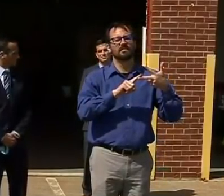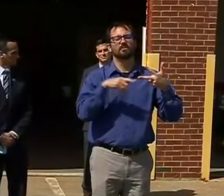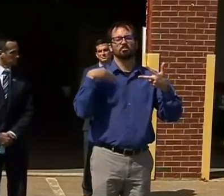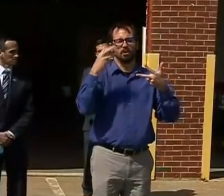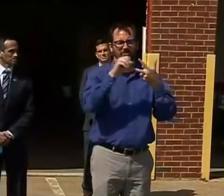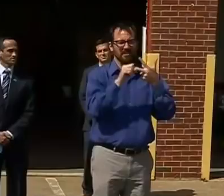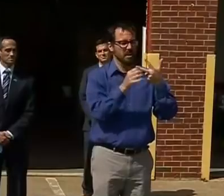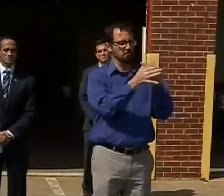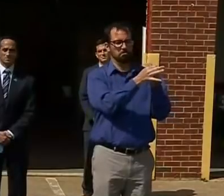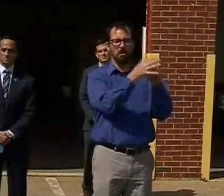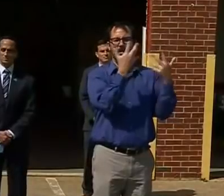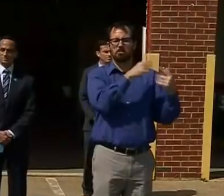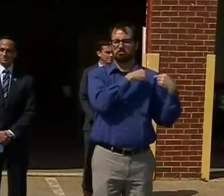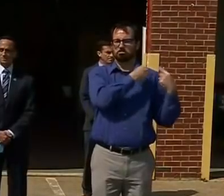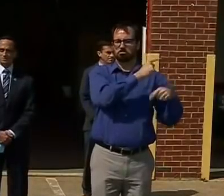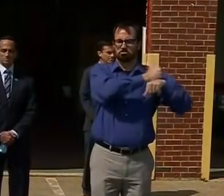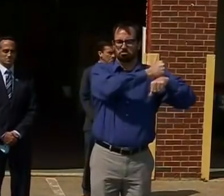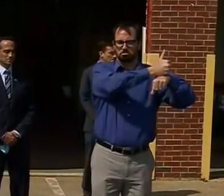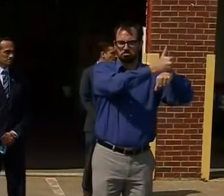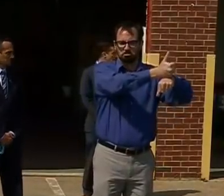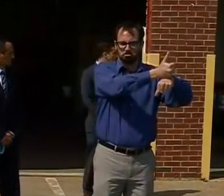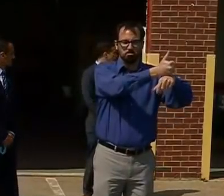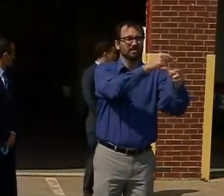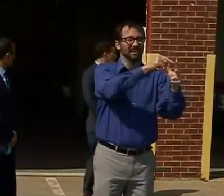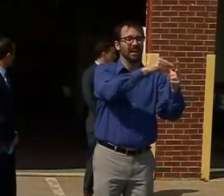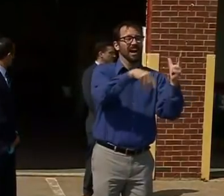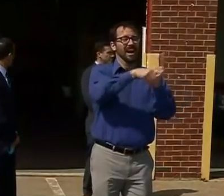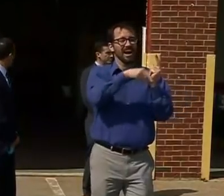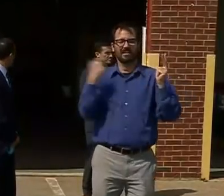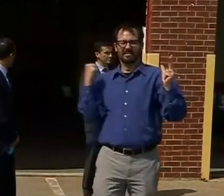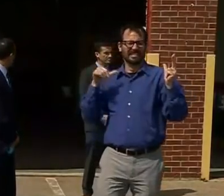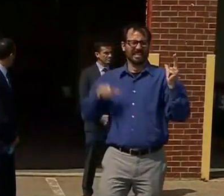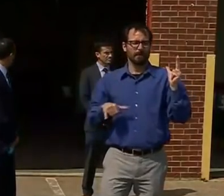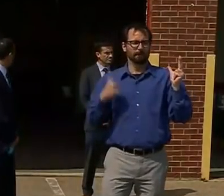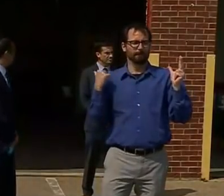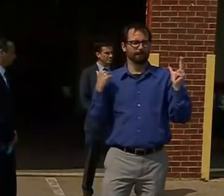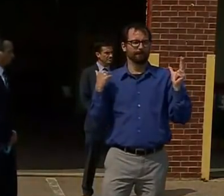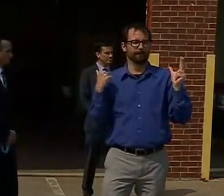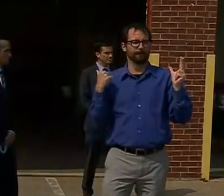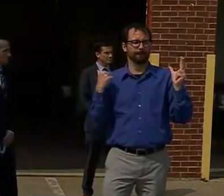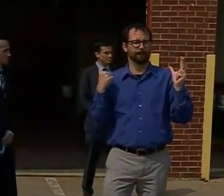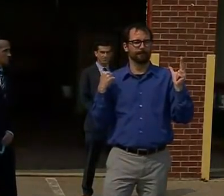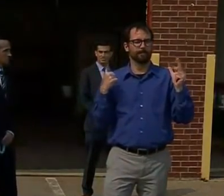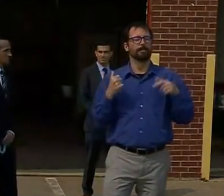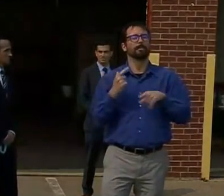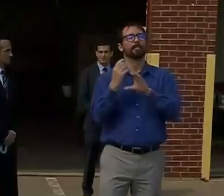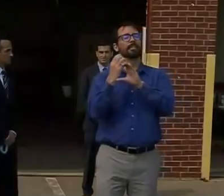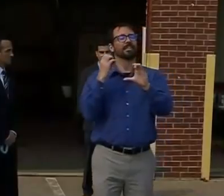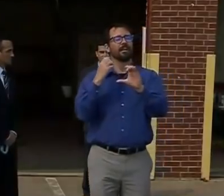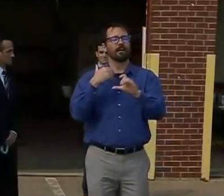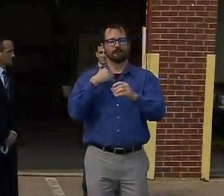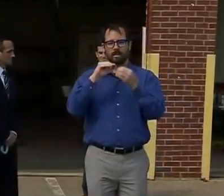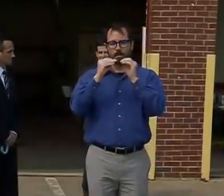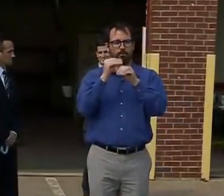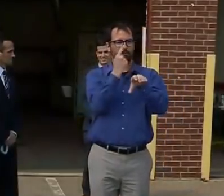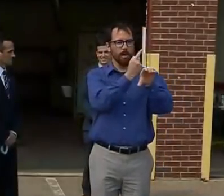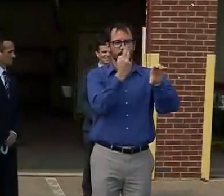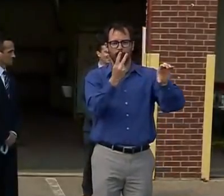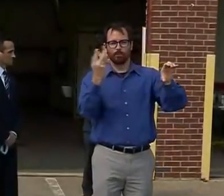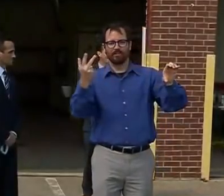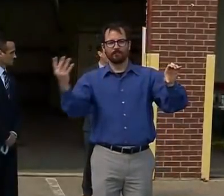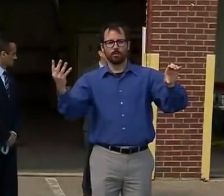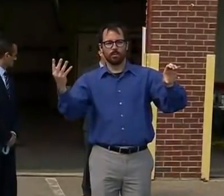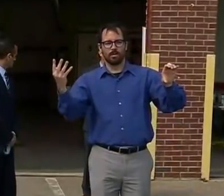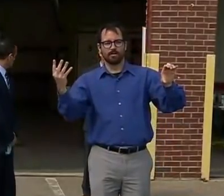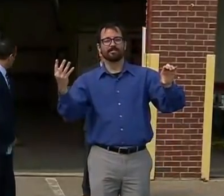you can see the numbers, 1 through 4, and Greg has named them in honor of sports teams, given his